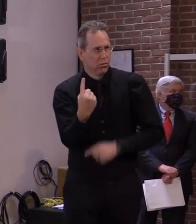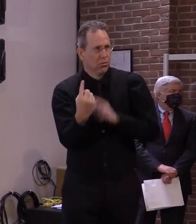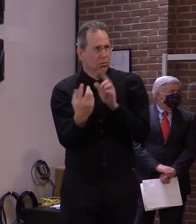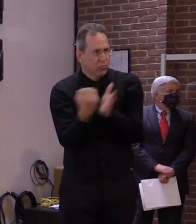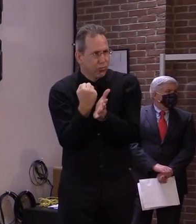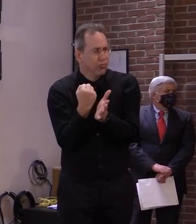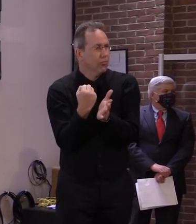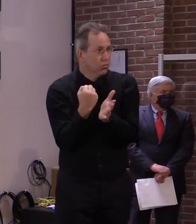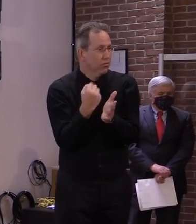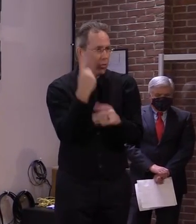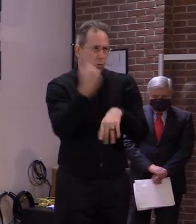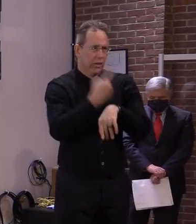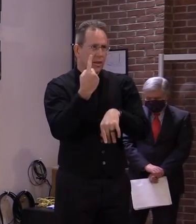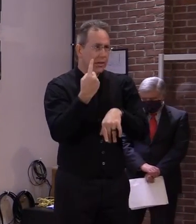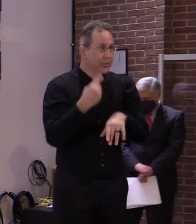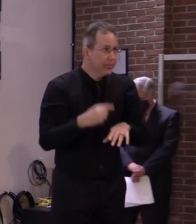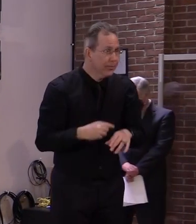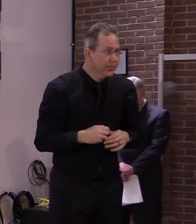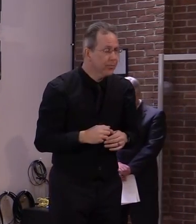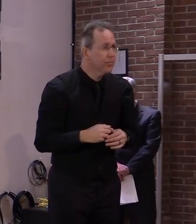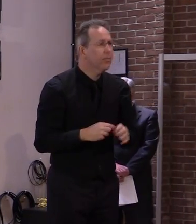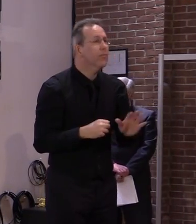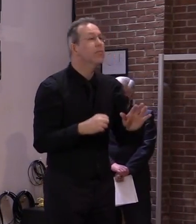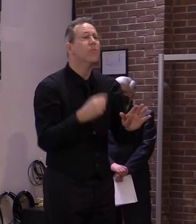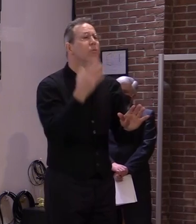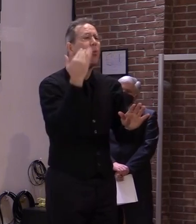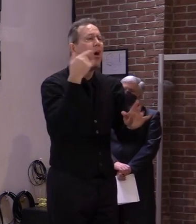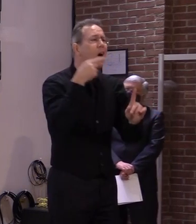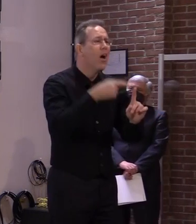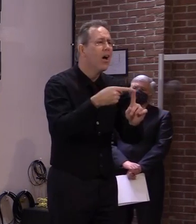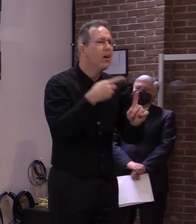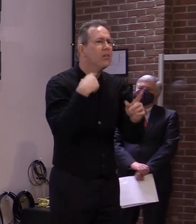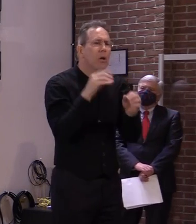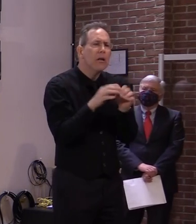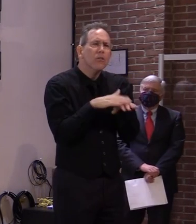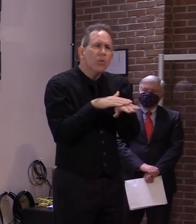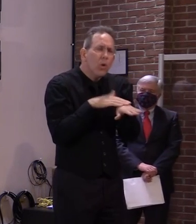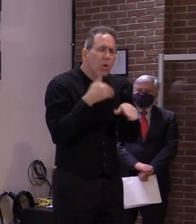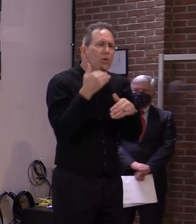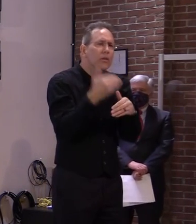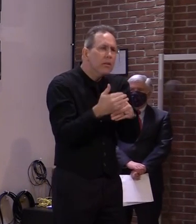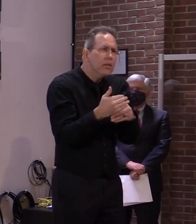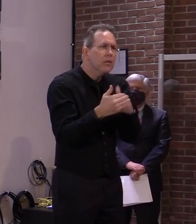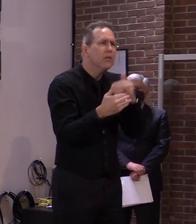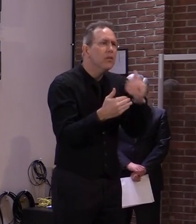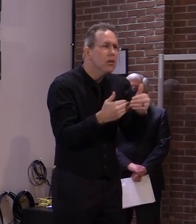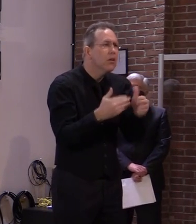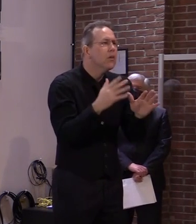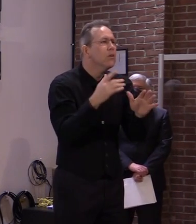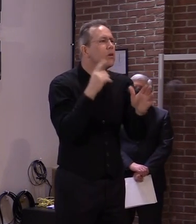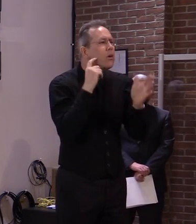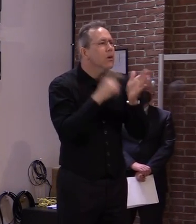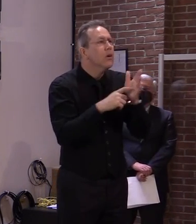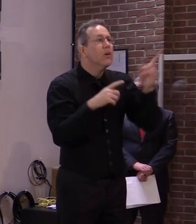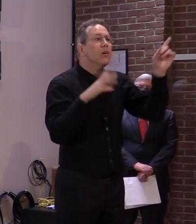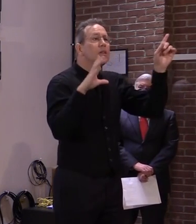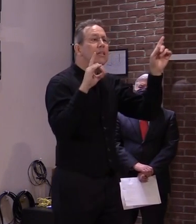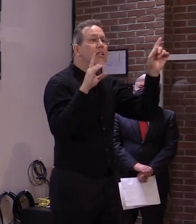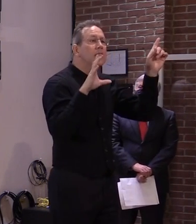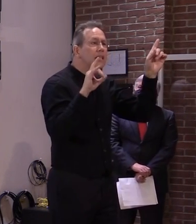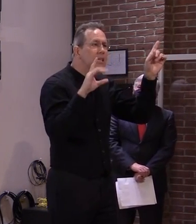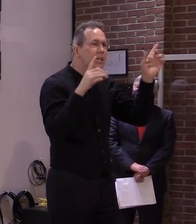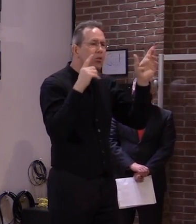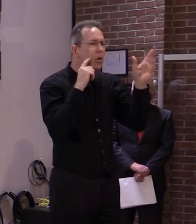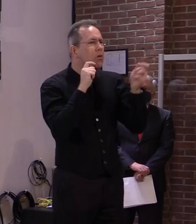as a reminder, we're doing this because the CDC guidance changed earlier this month, because they concluded that not only do